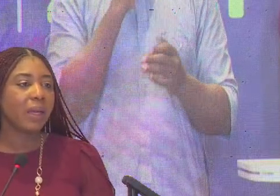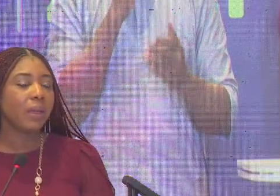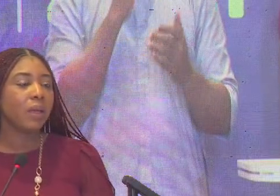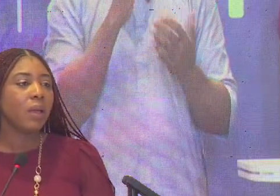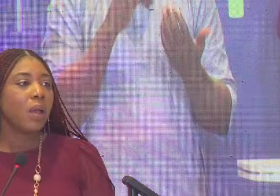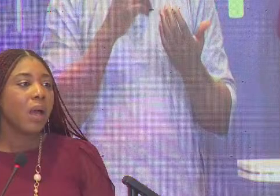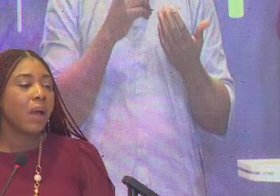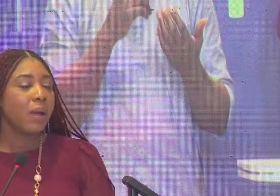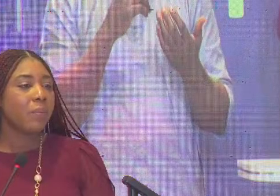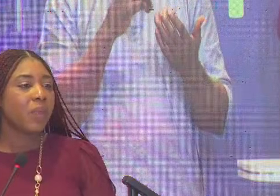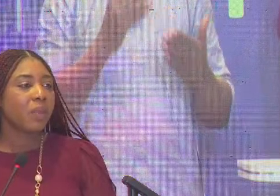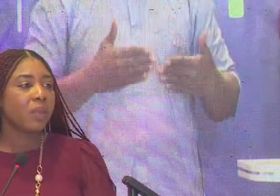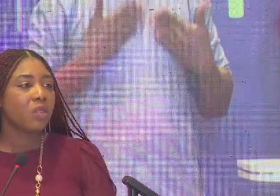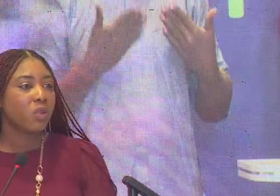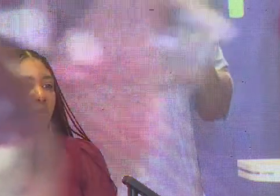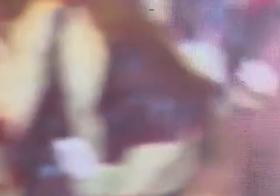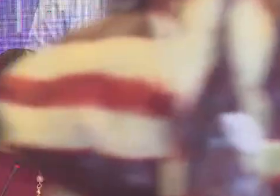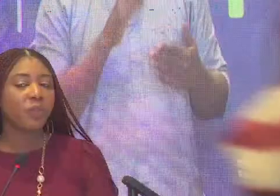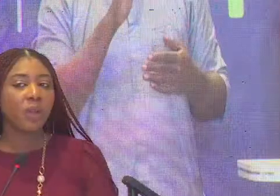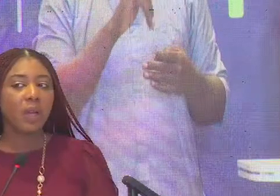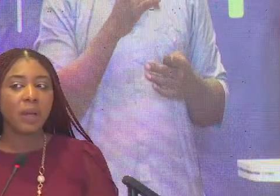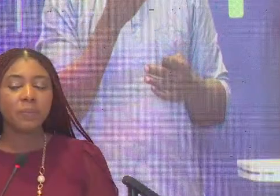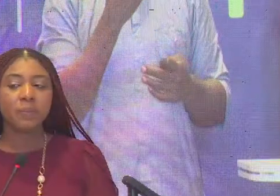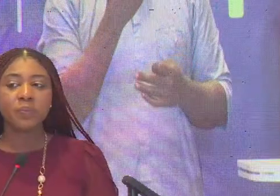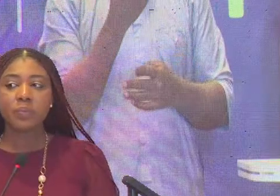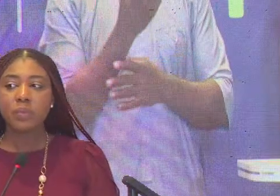by the sort of